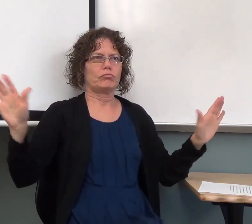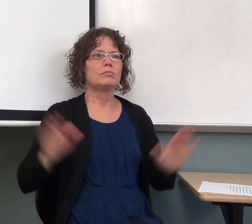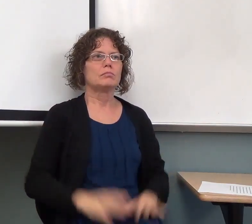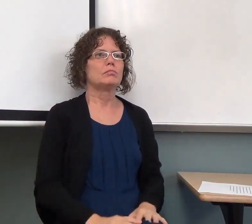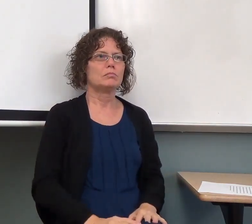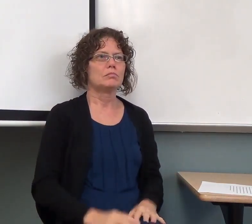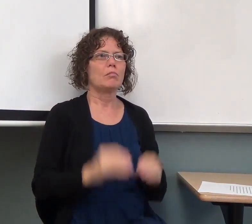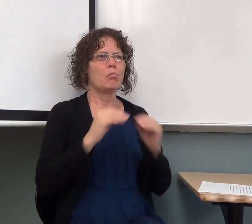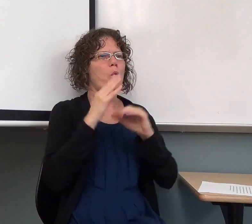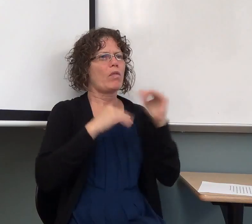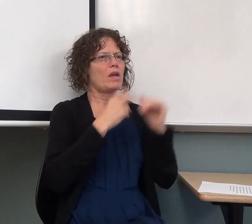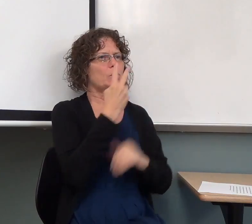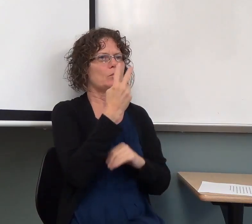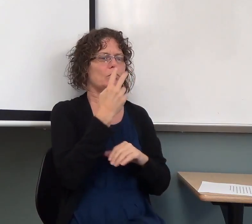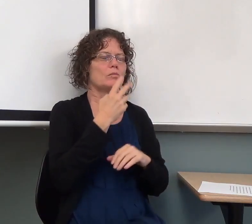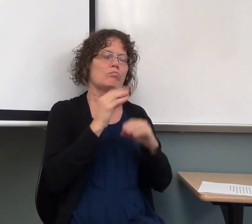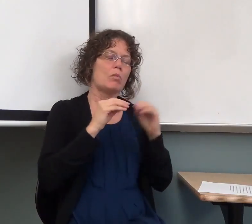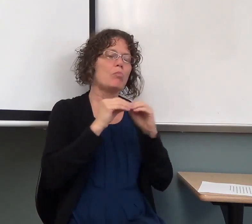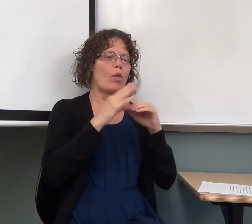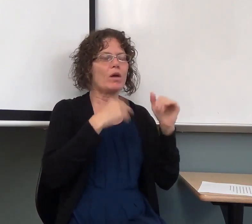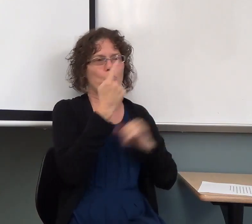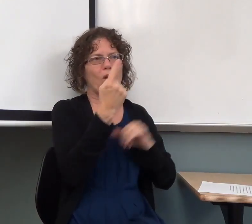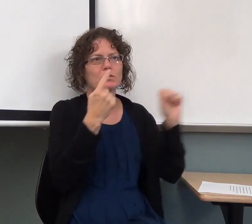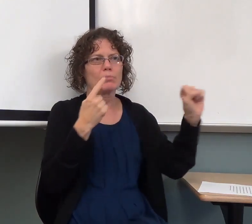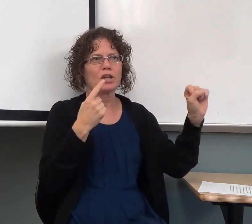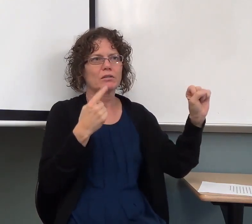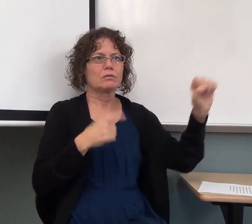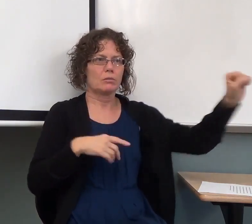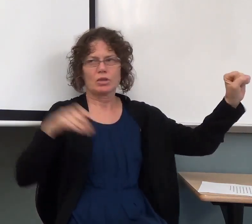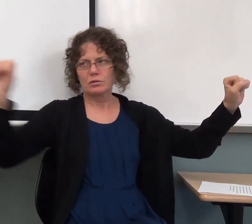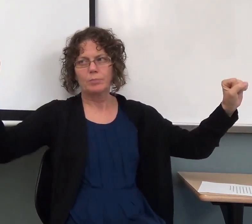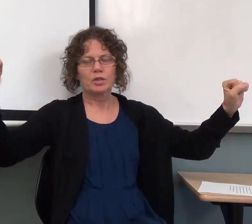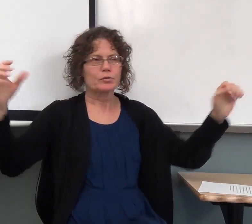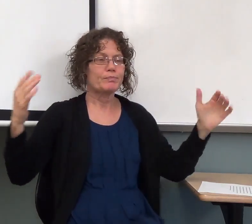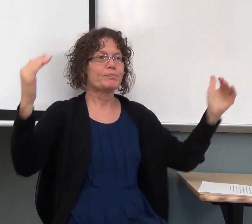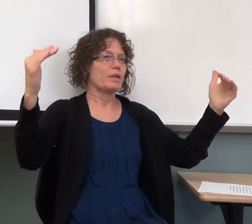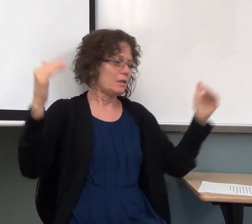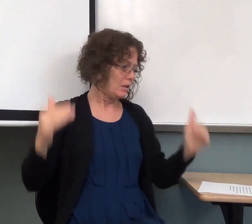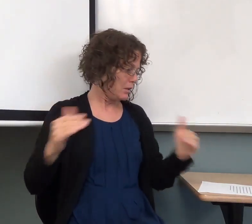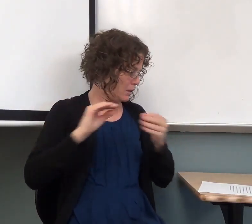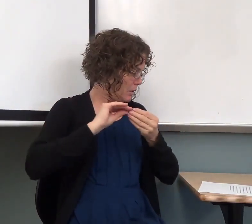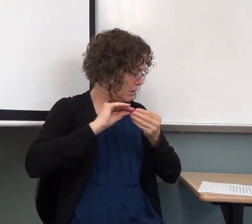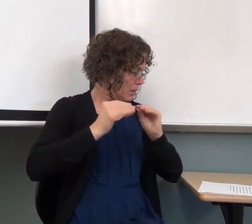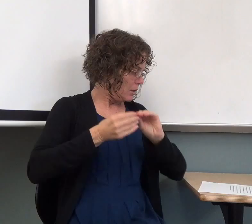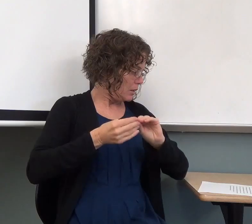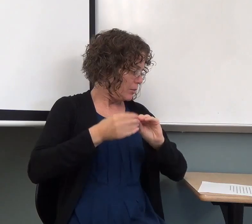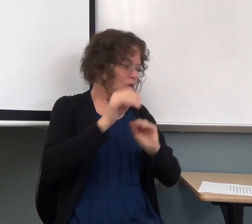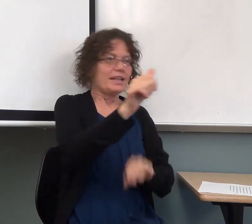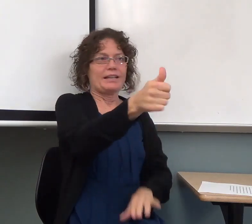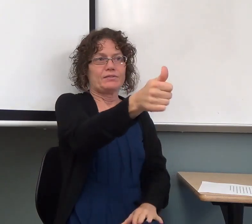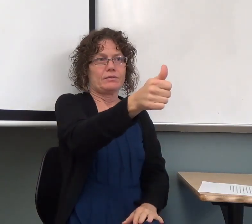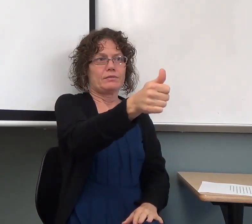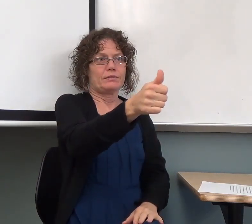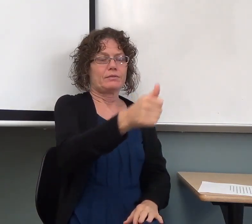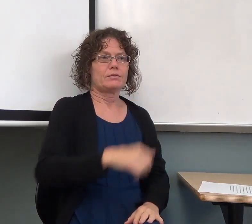then this is about someone saying Teenagers something. indeed. How about number 10? Read it for me,